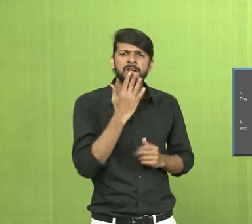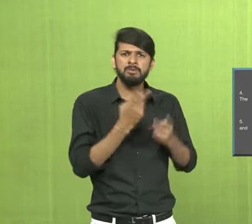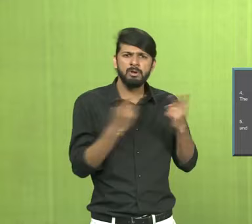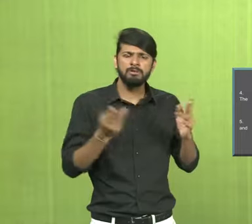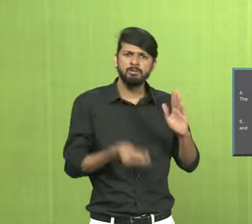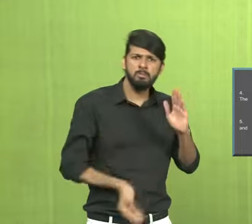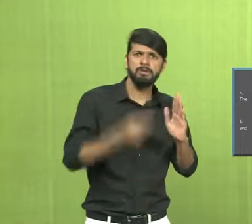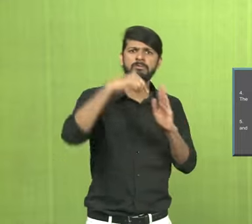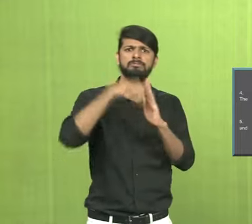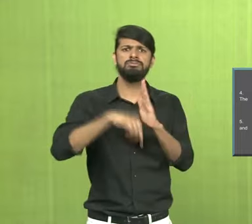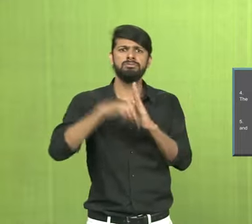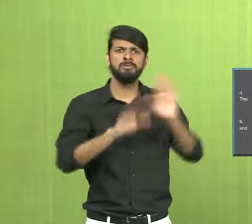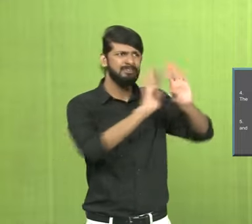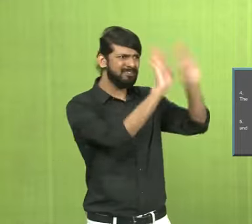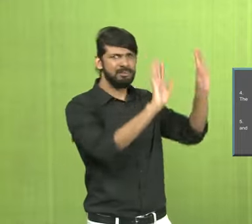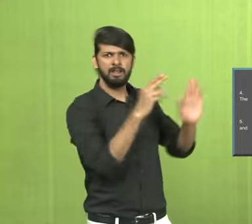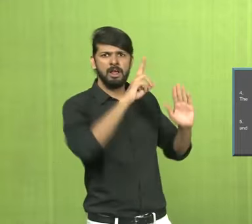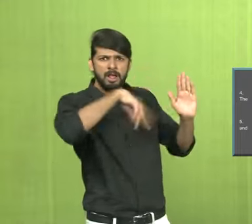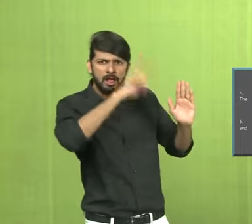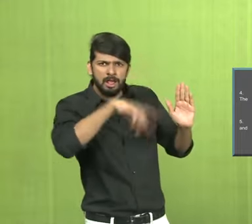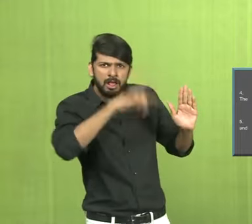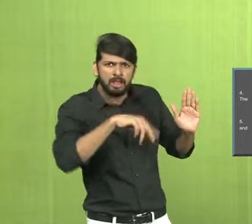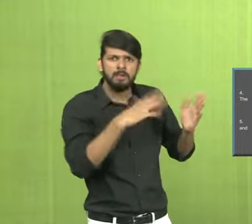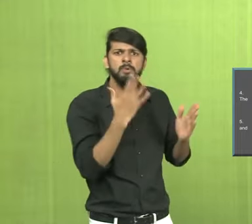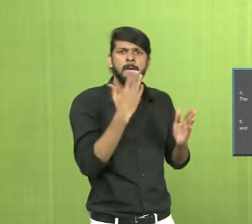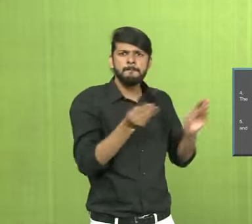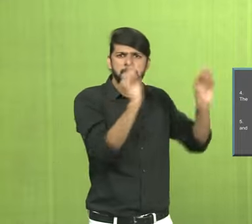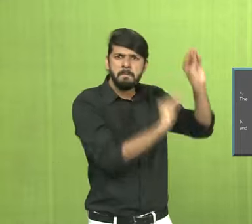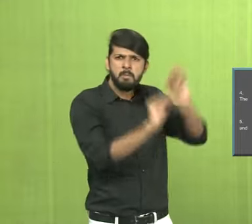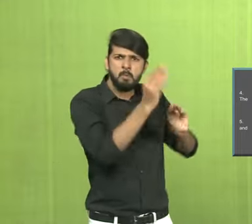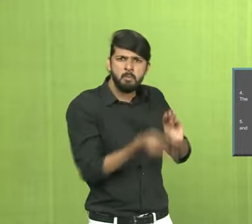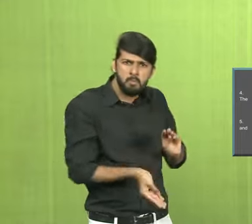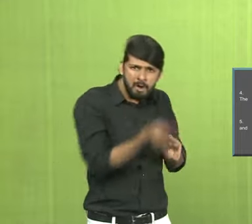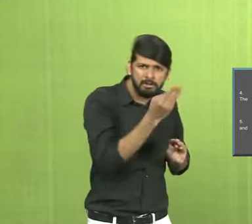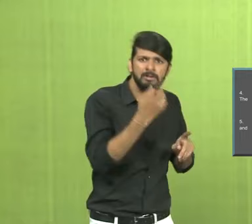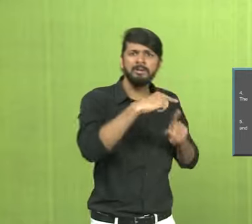the Pithora murals are colorful and detailed.